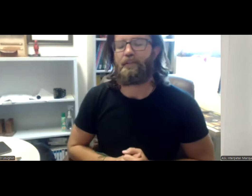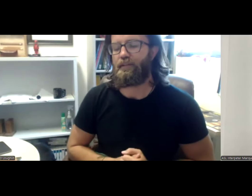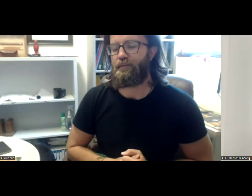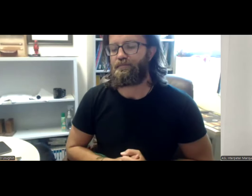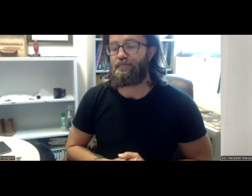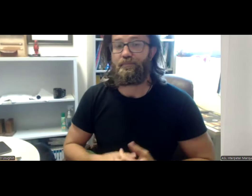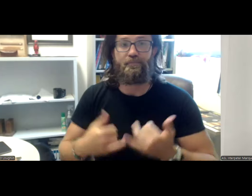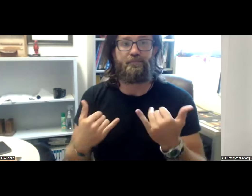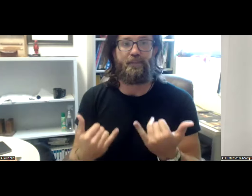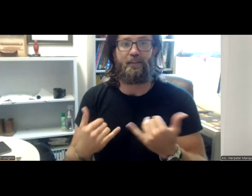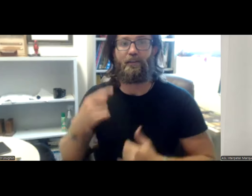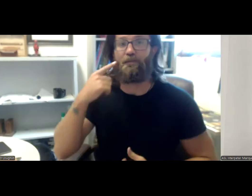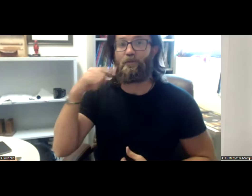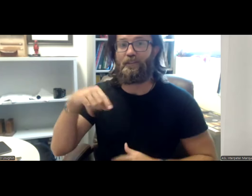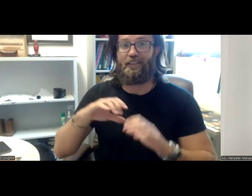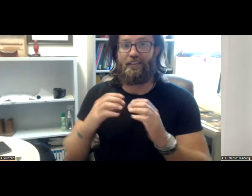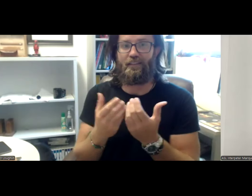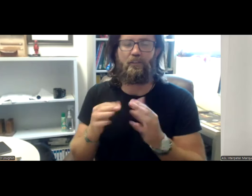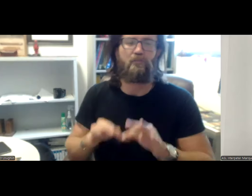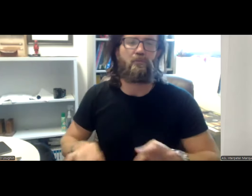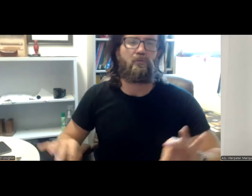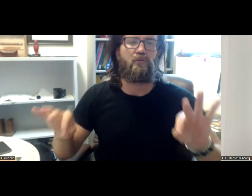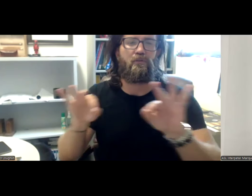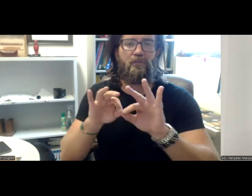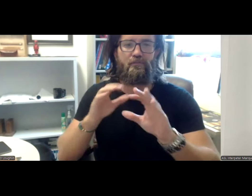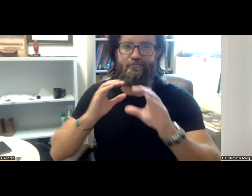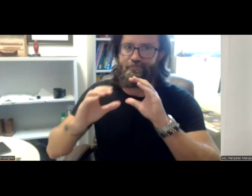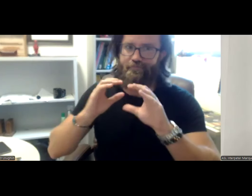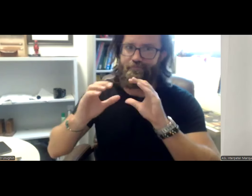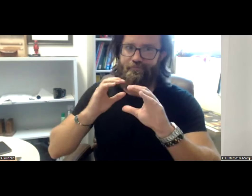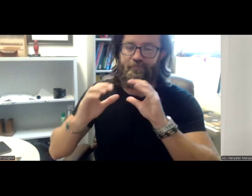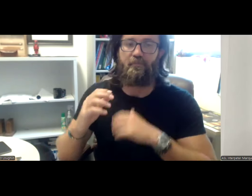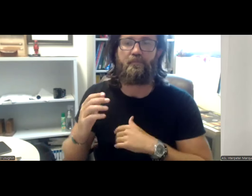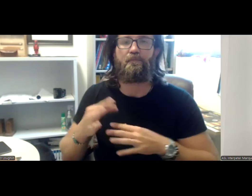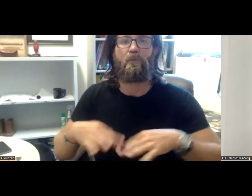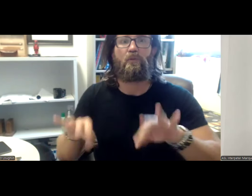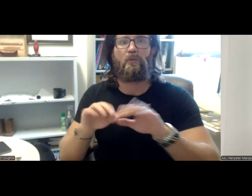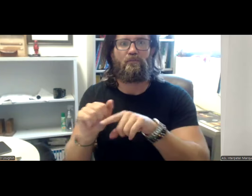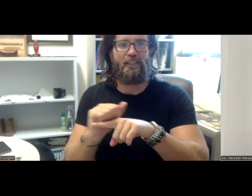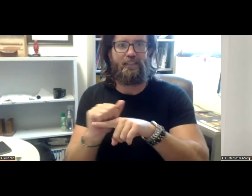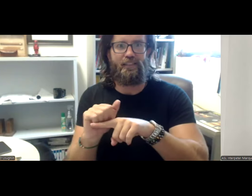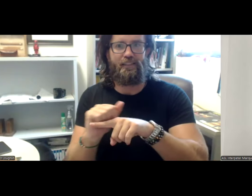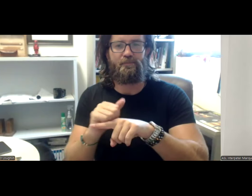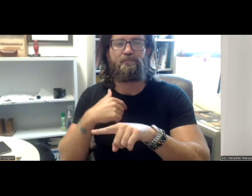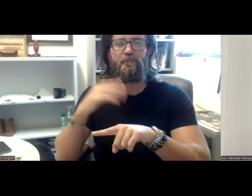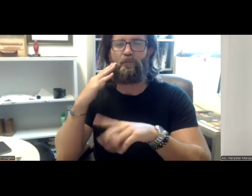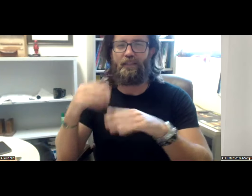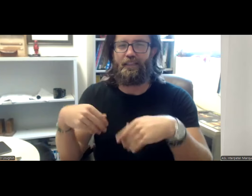encourage you to take advantage of all the resources we provide. For this class, it's very important that you communicate with